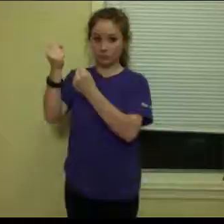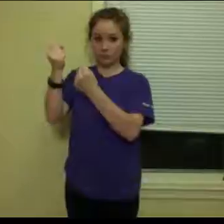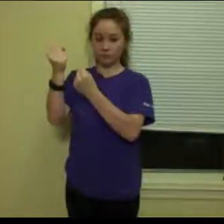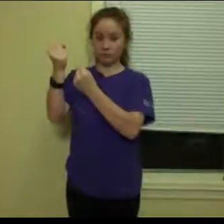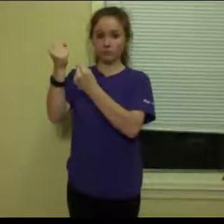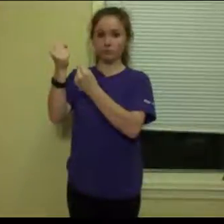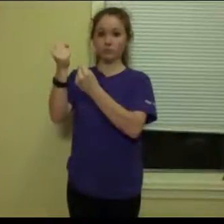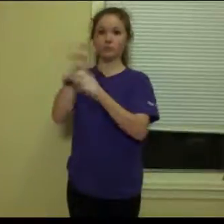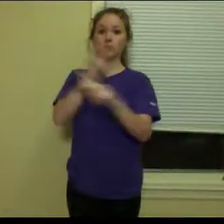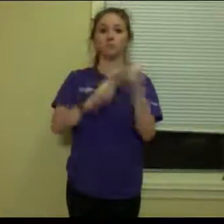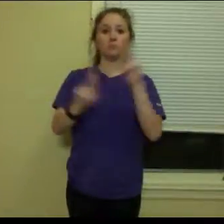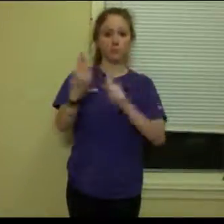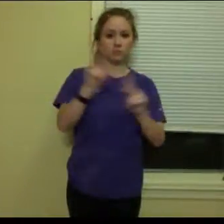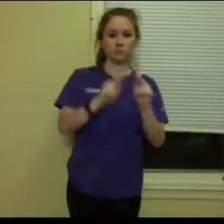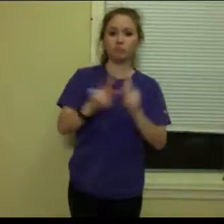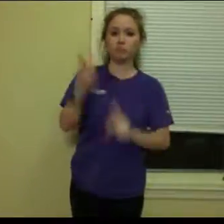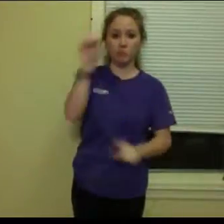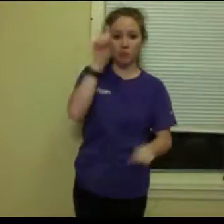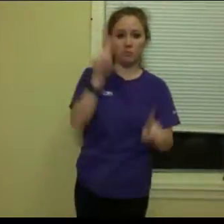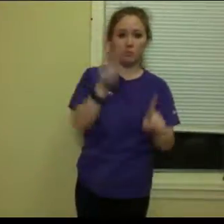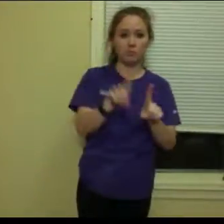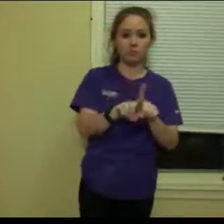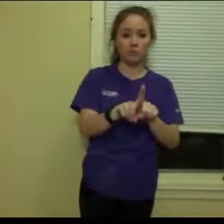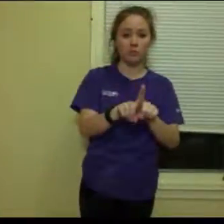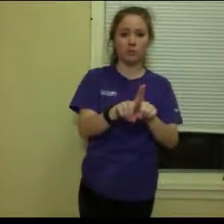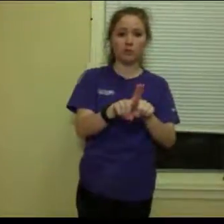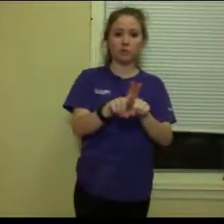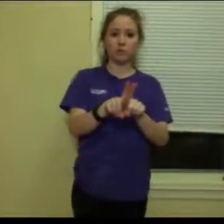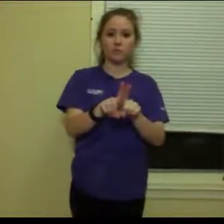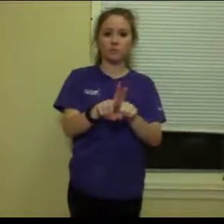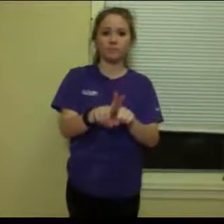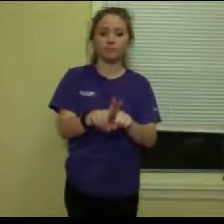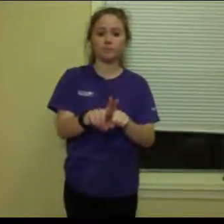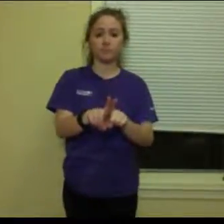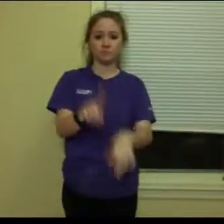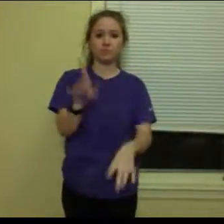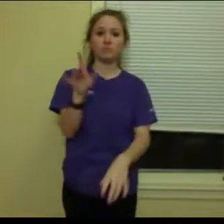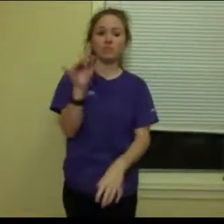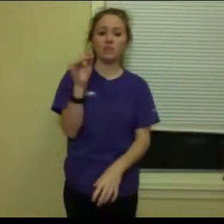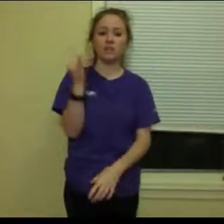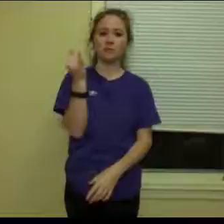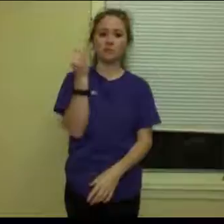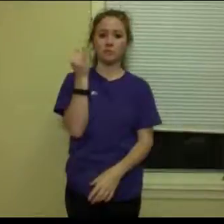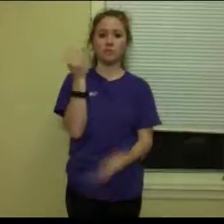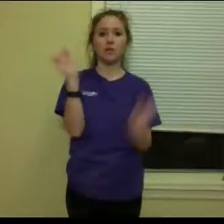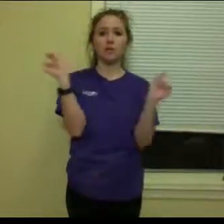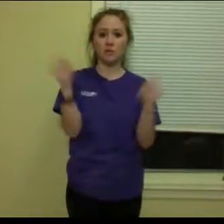Part of democracy needs people to have shared power.